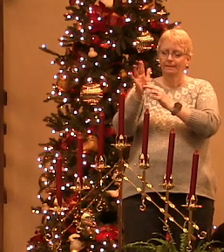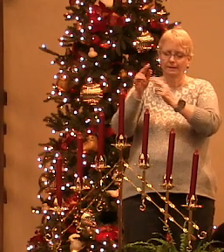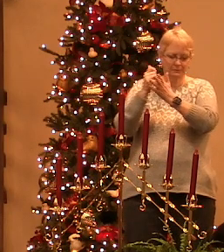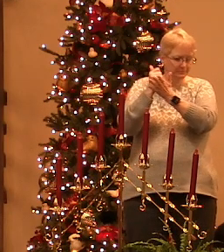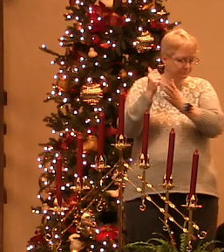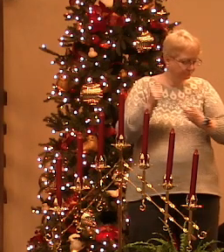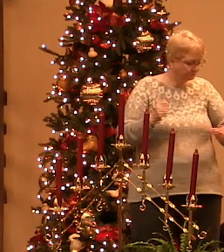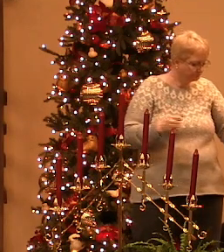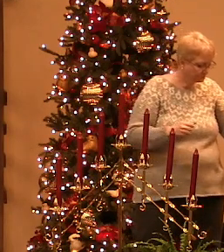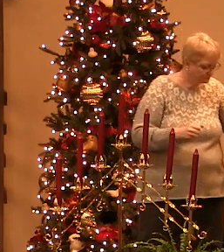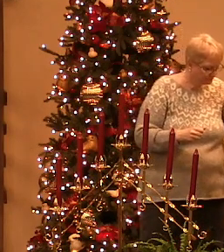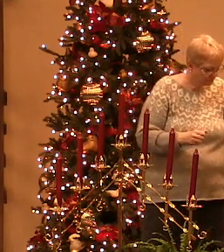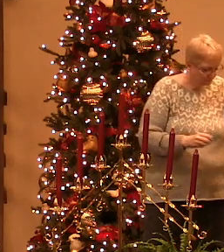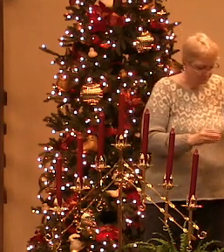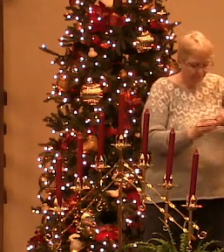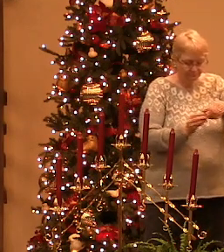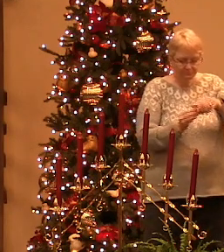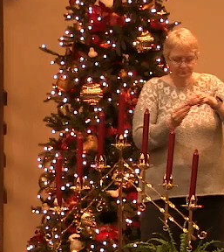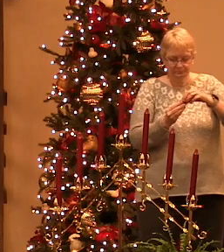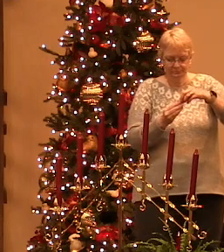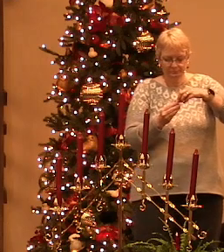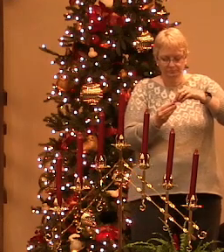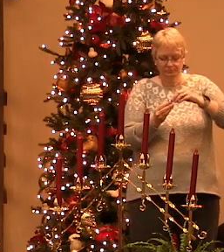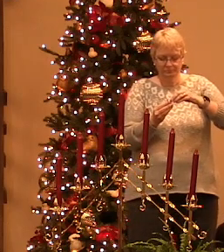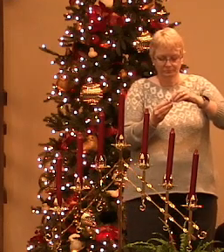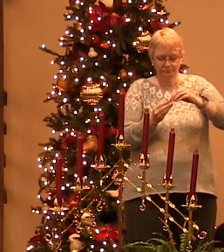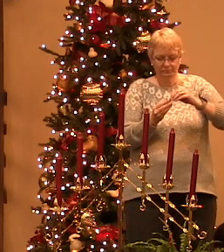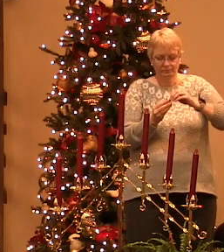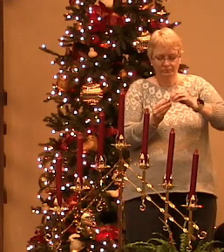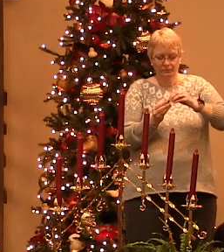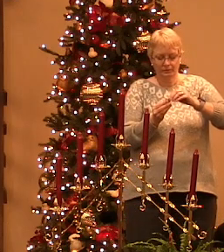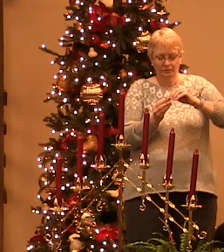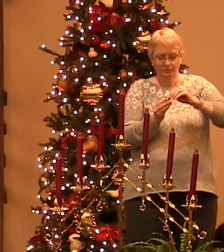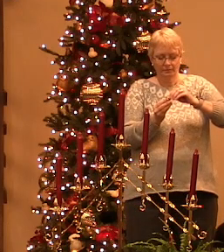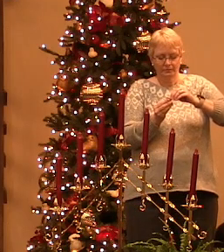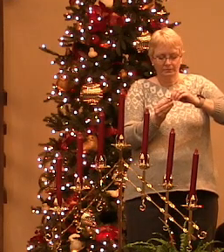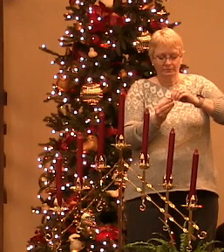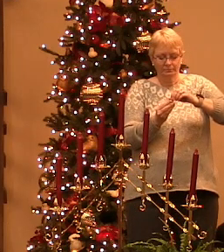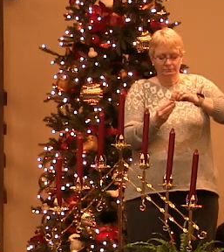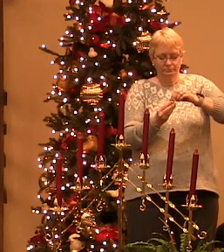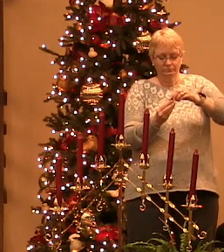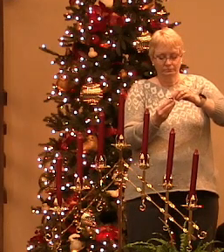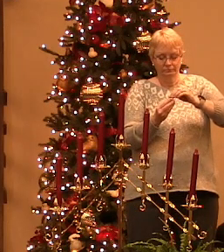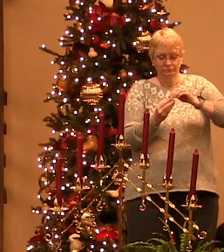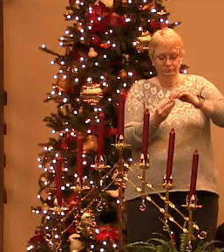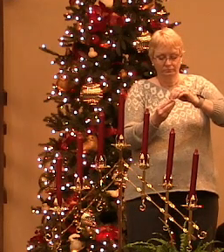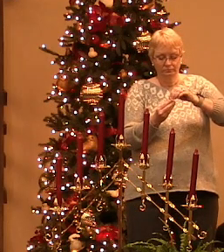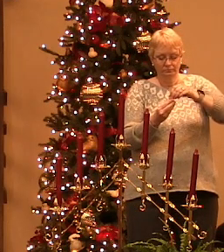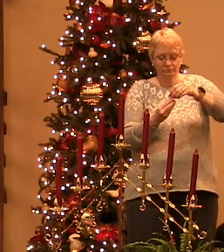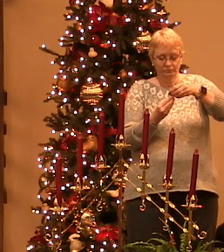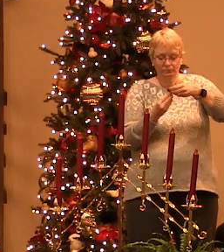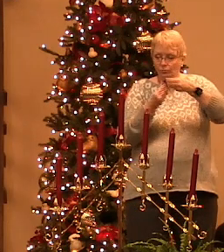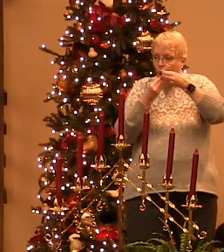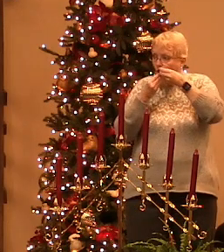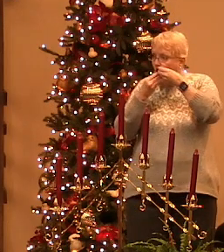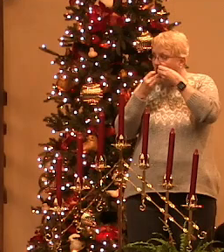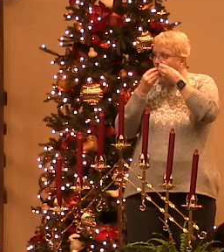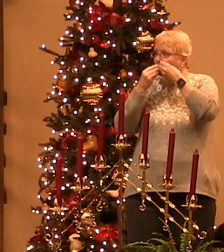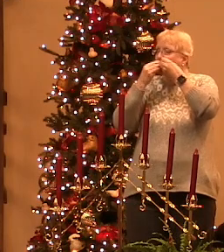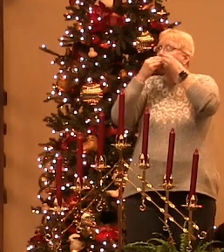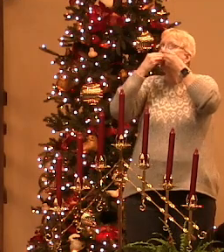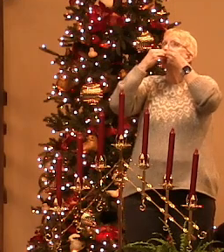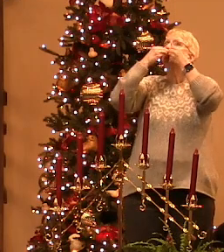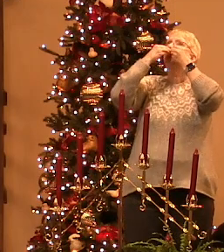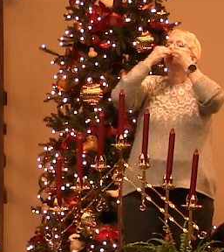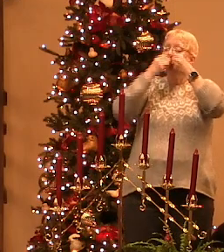name, amen. Let's take the juice together. After the first communion,